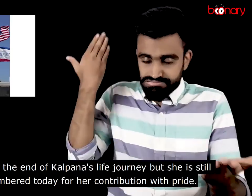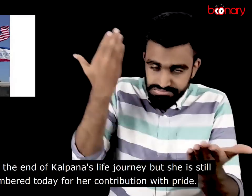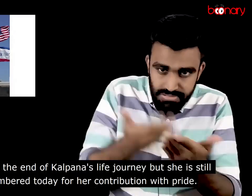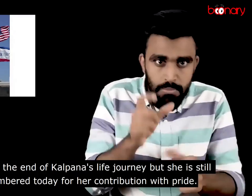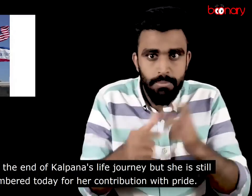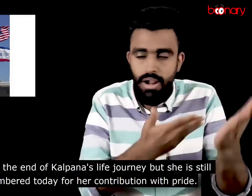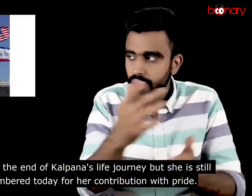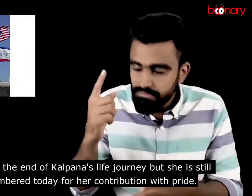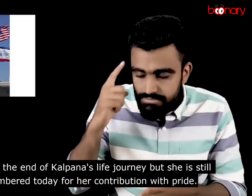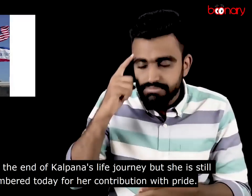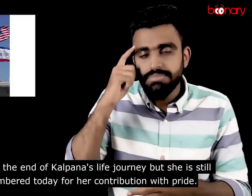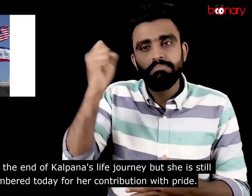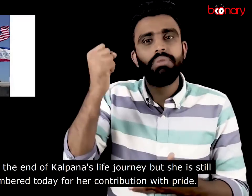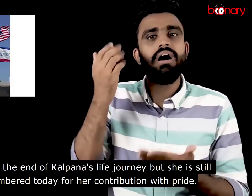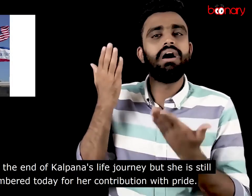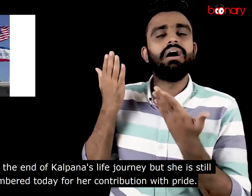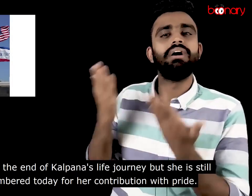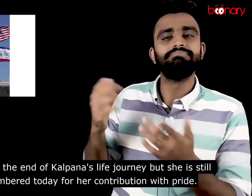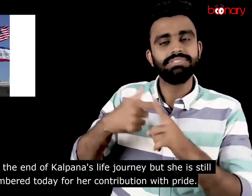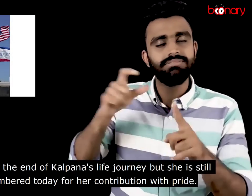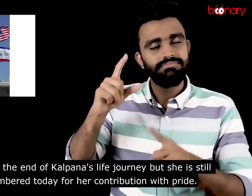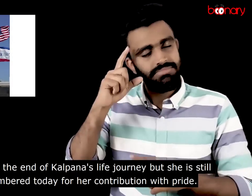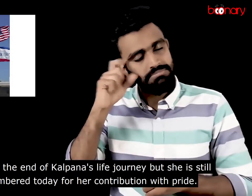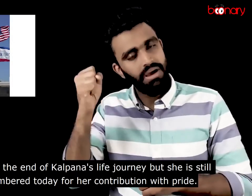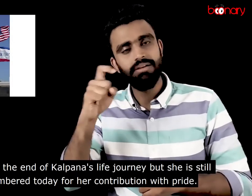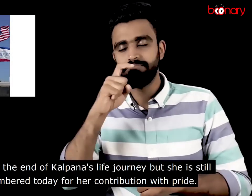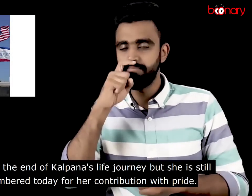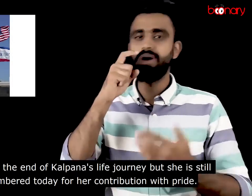she is still remembered today for her contribution with pride.